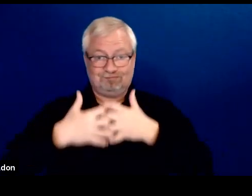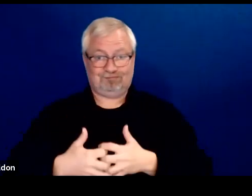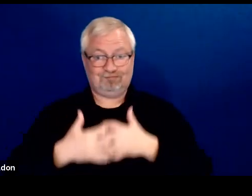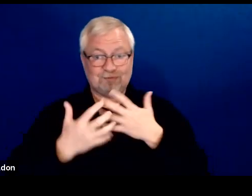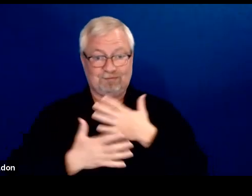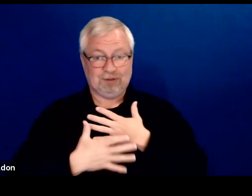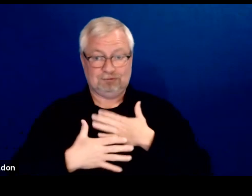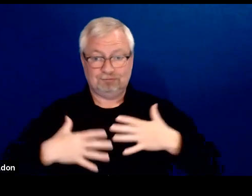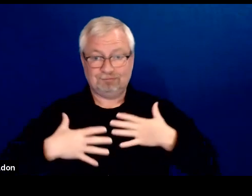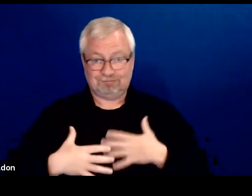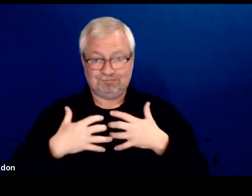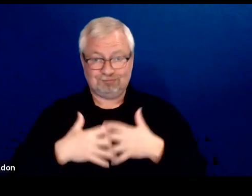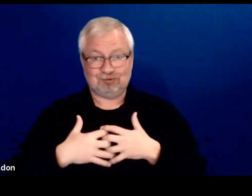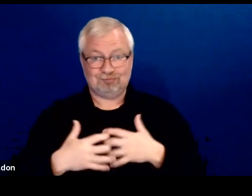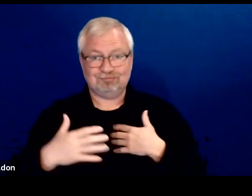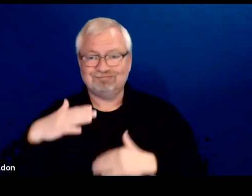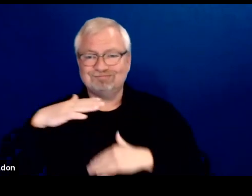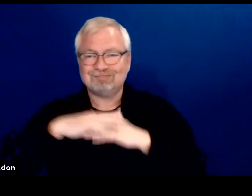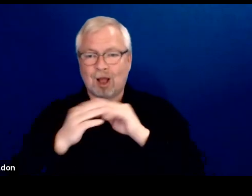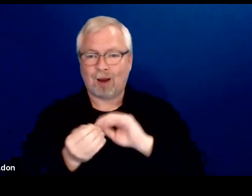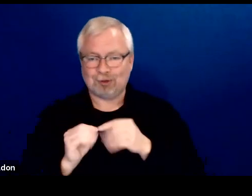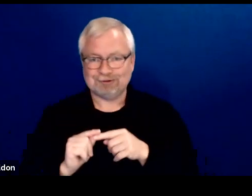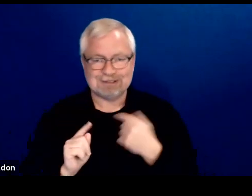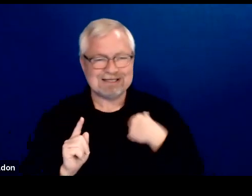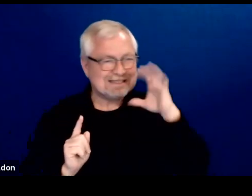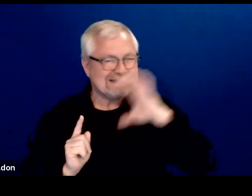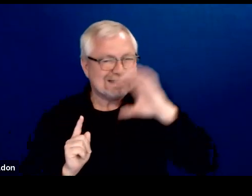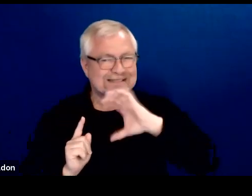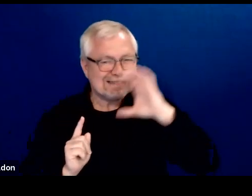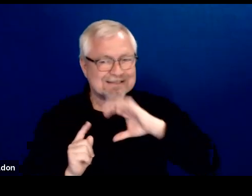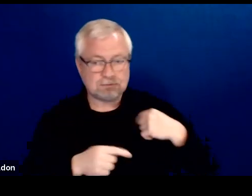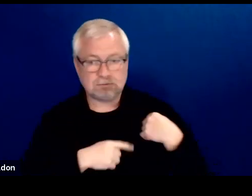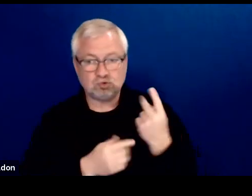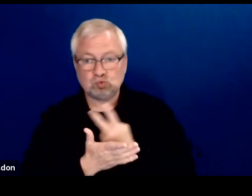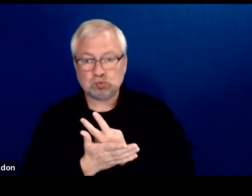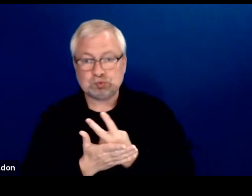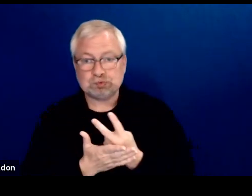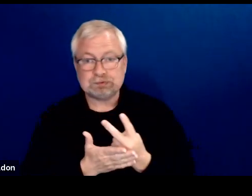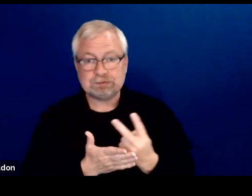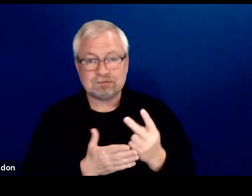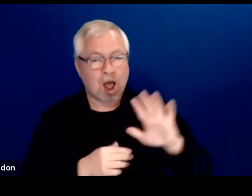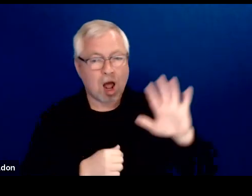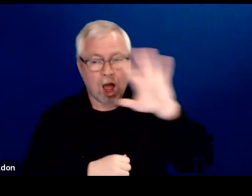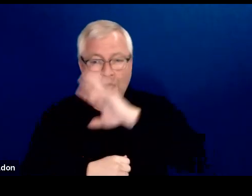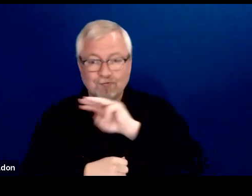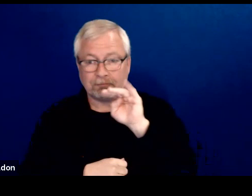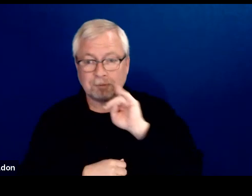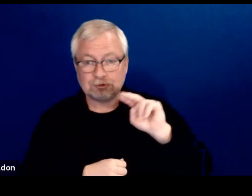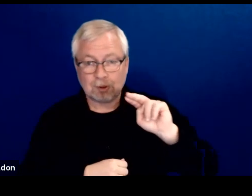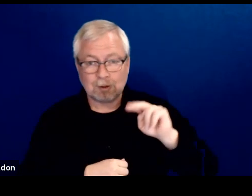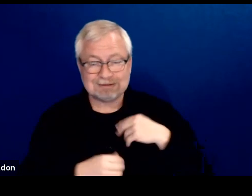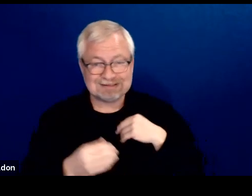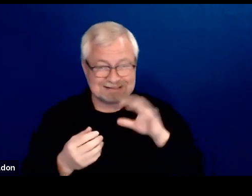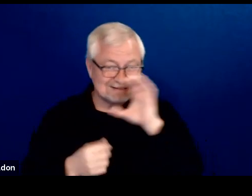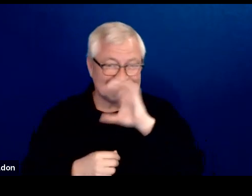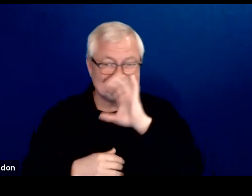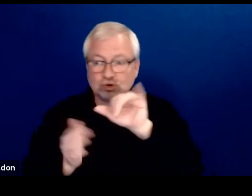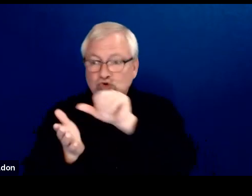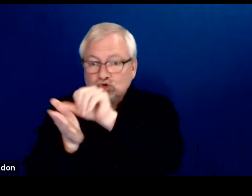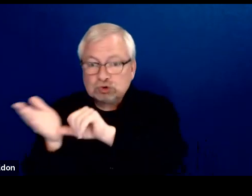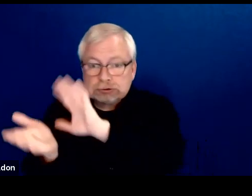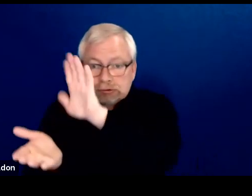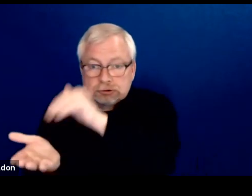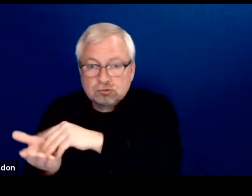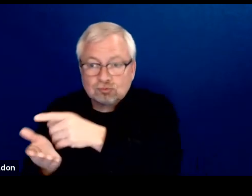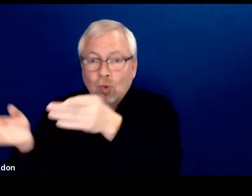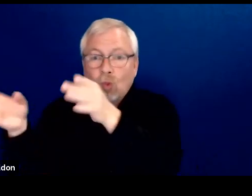corner of Minnesota. We have had ambulatory surgical centers that were closed for elective surgery provide their